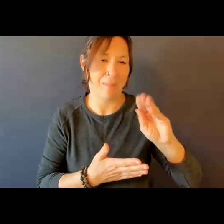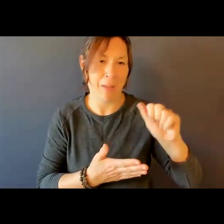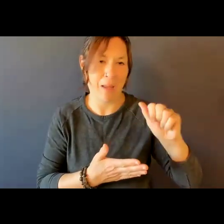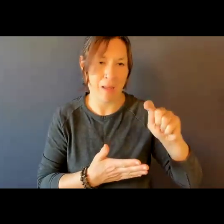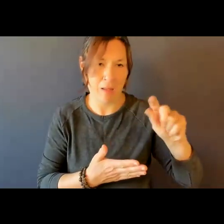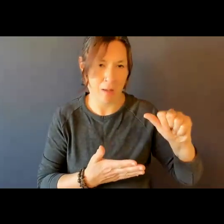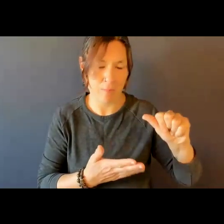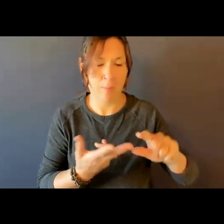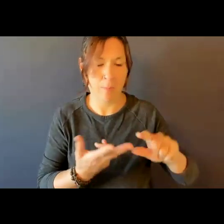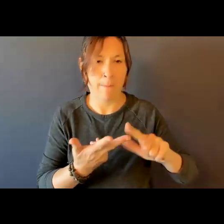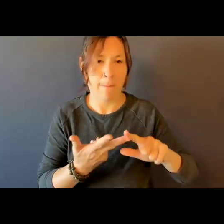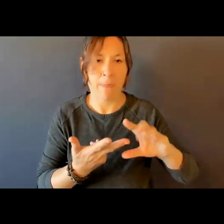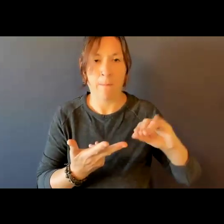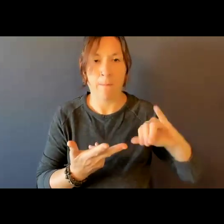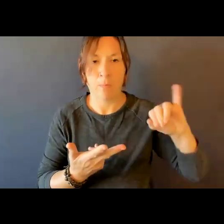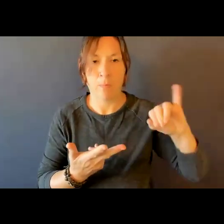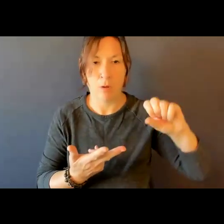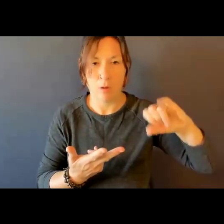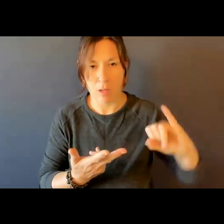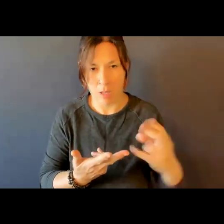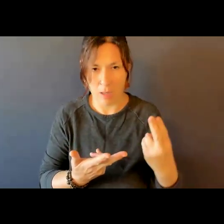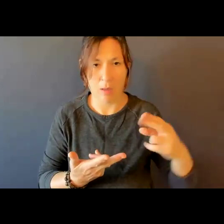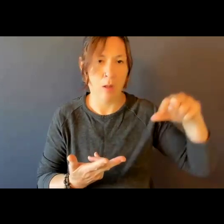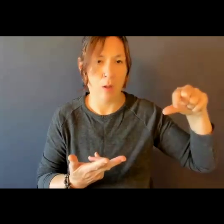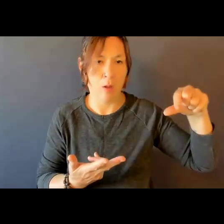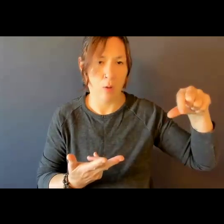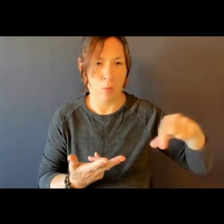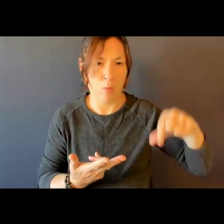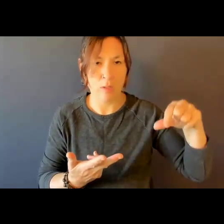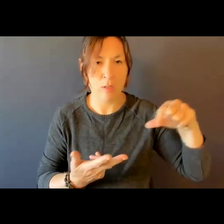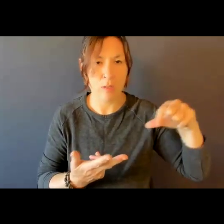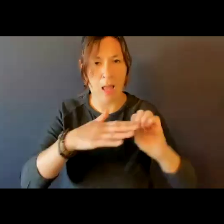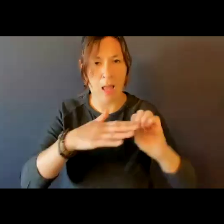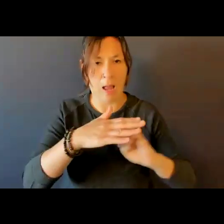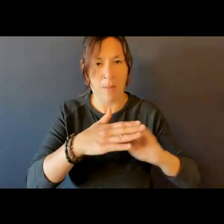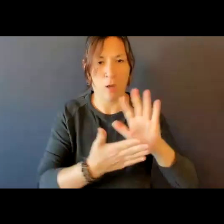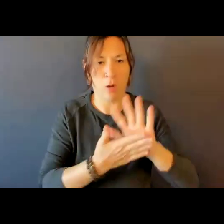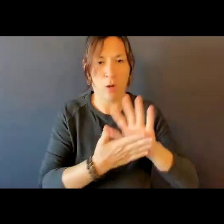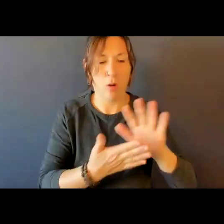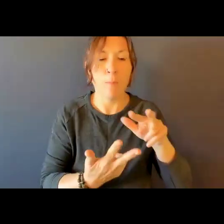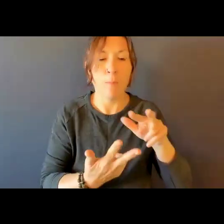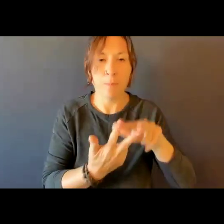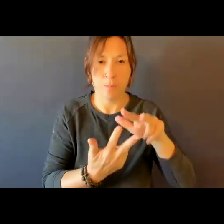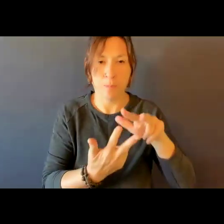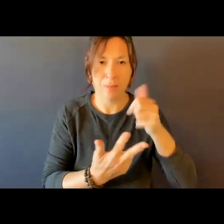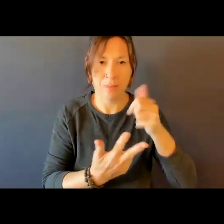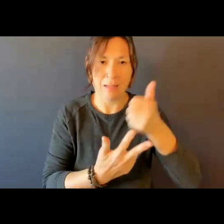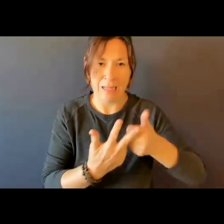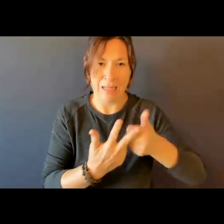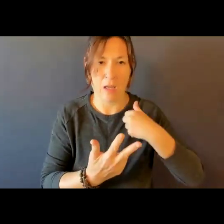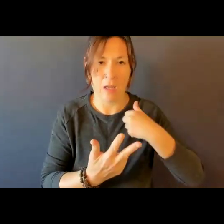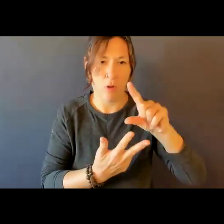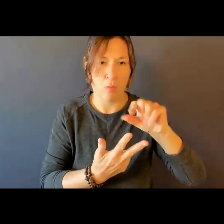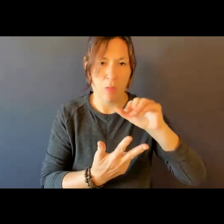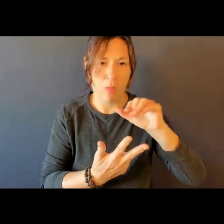Quincy Elementary School. BADA and Quincy each also received $20,000. And thanks